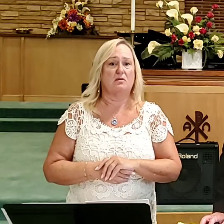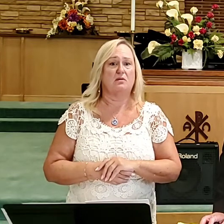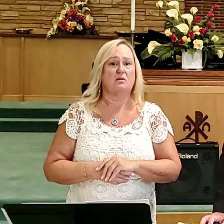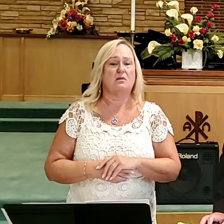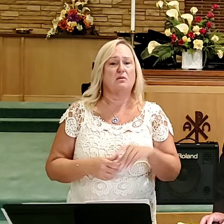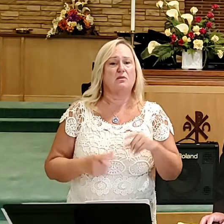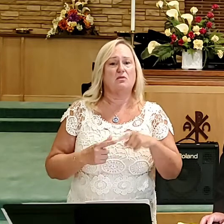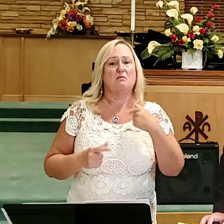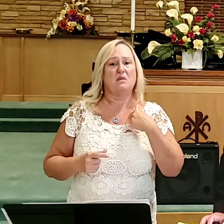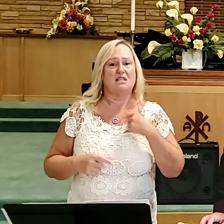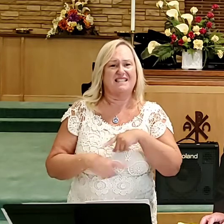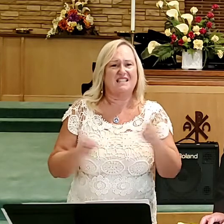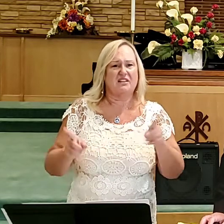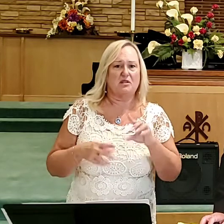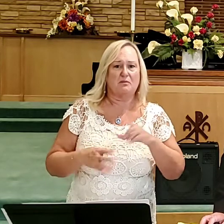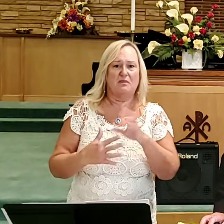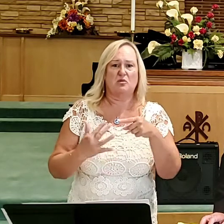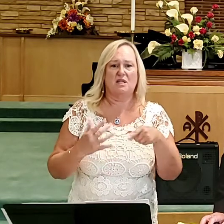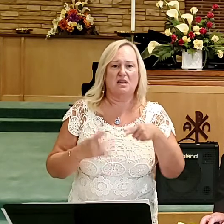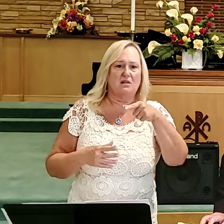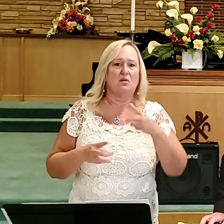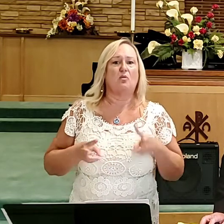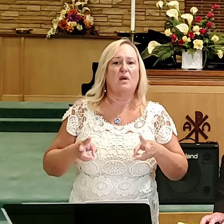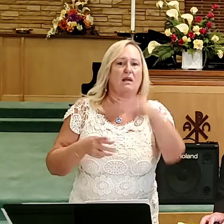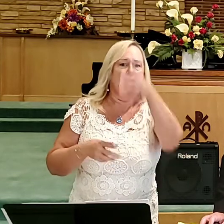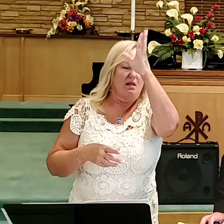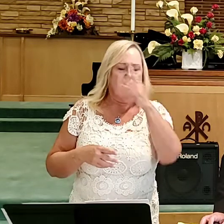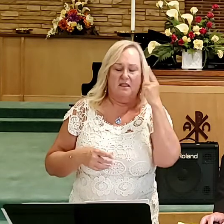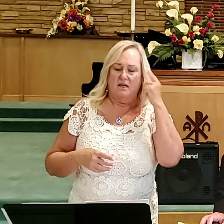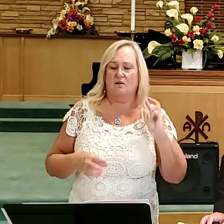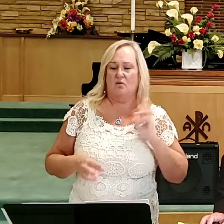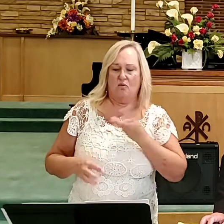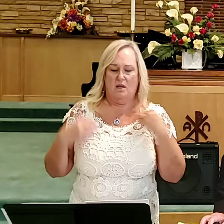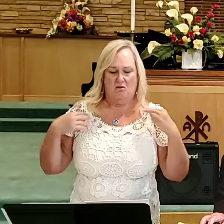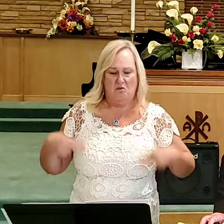To me, this is the difference between the way God thinks and we humans often think.